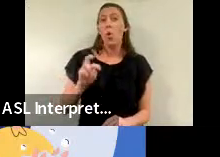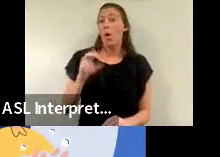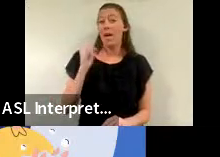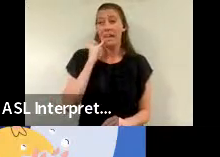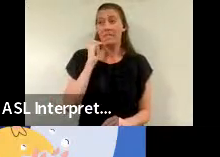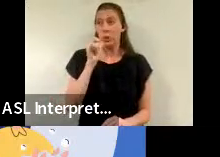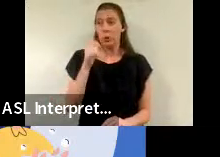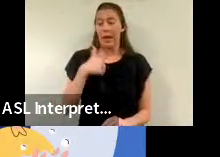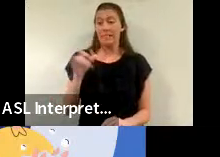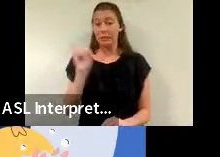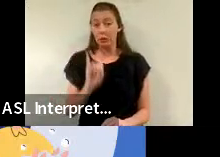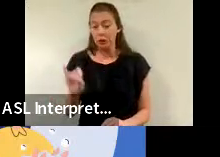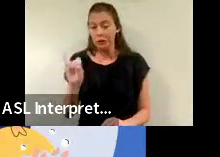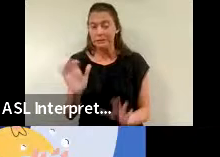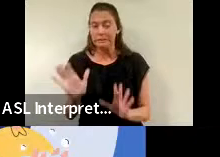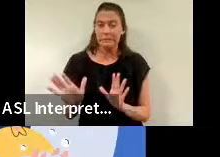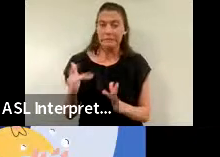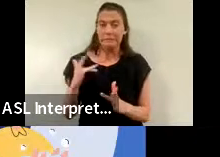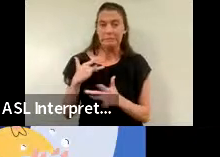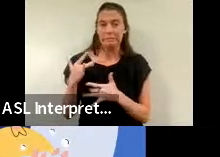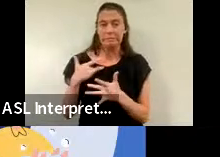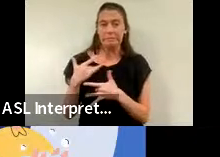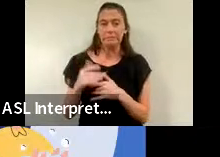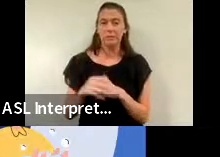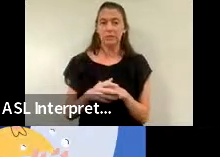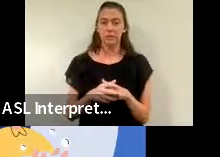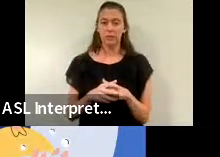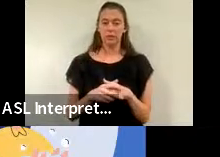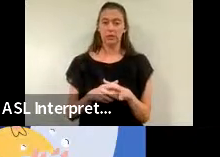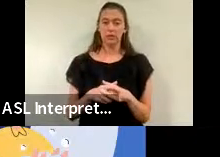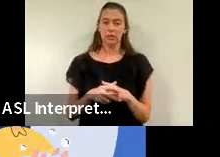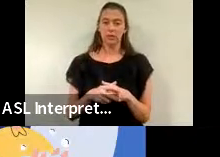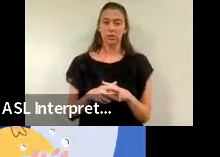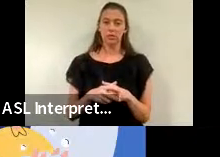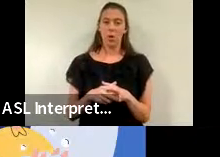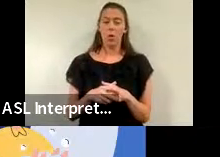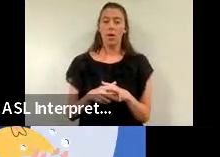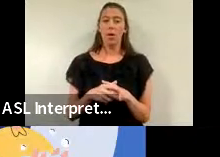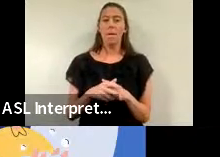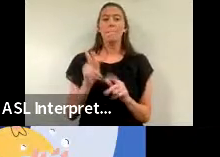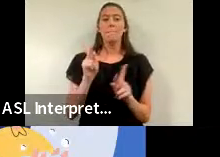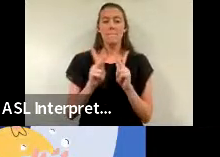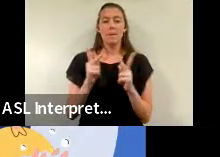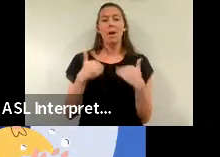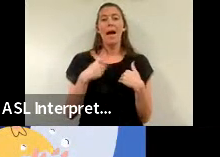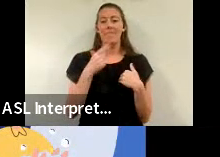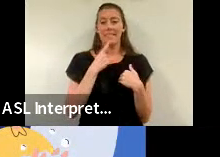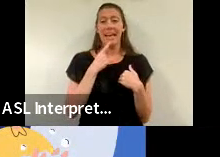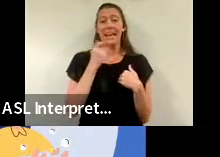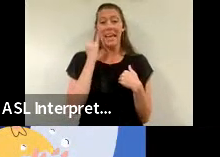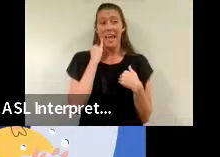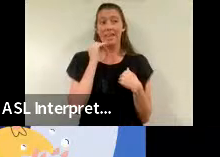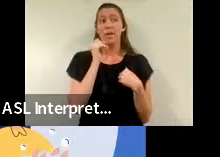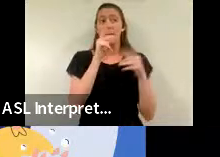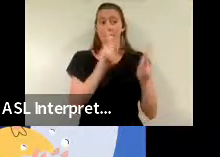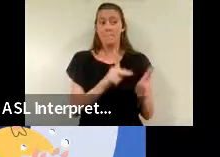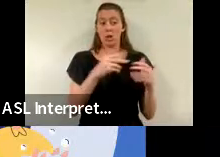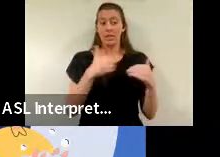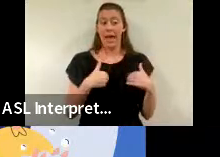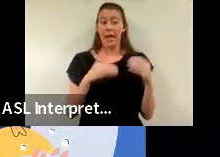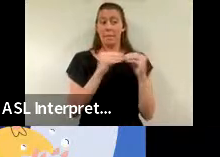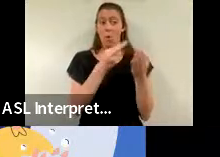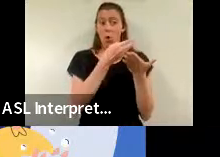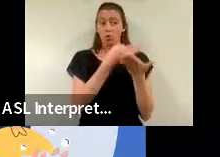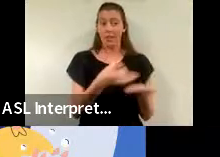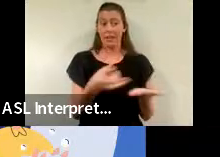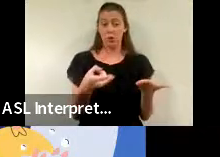of people with resource returning to normal, that the uninsured and the underinsured are less protected than they